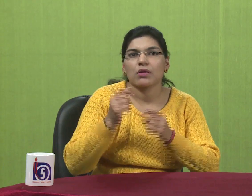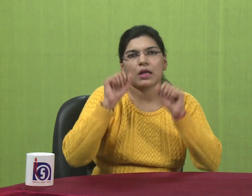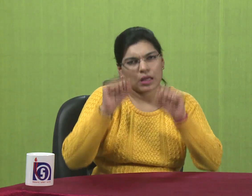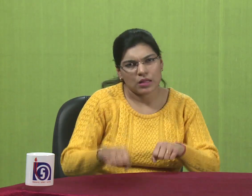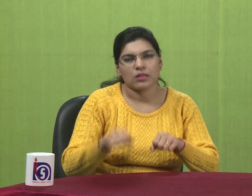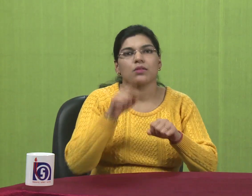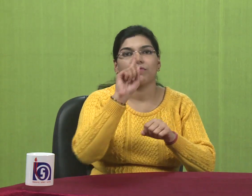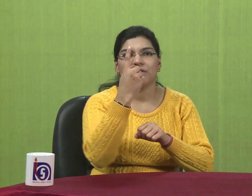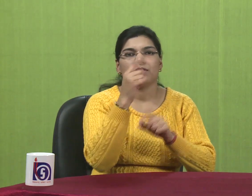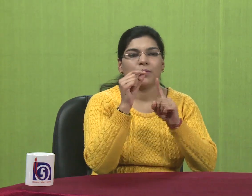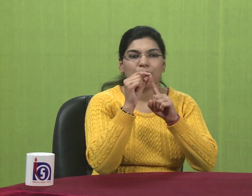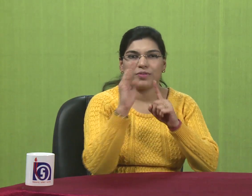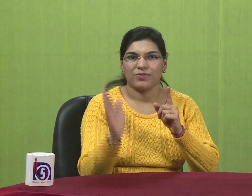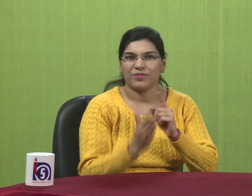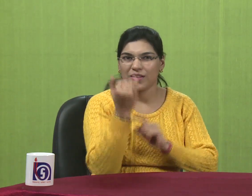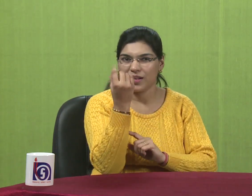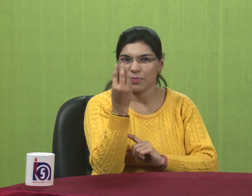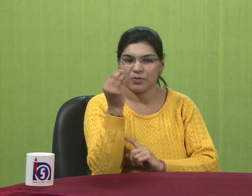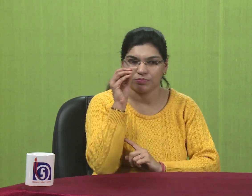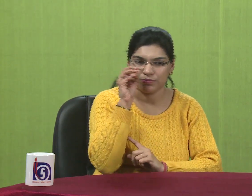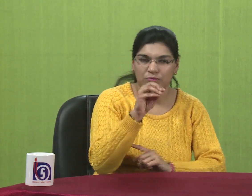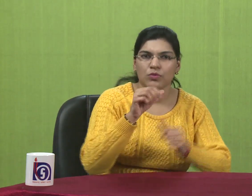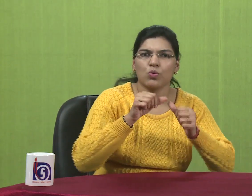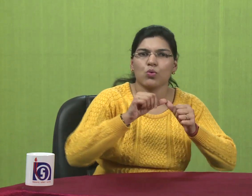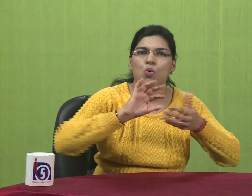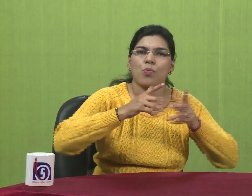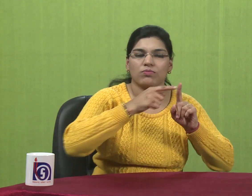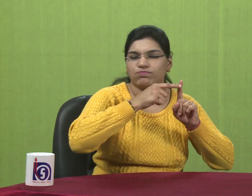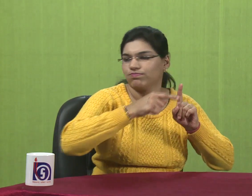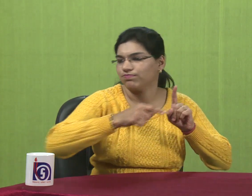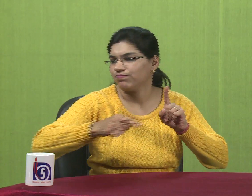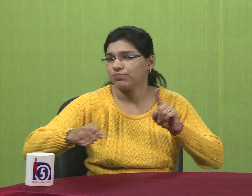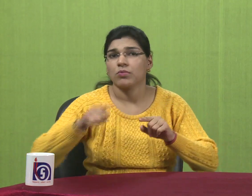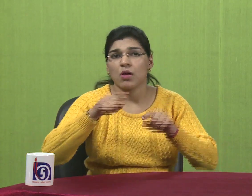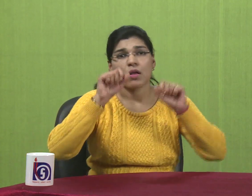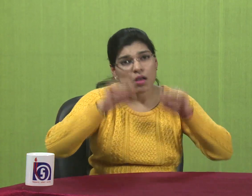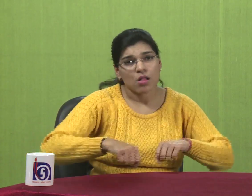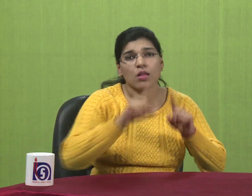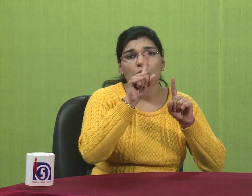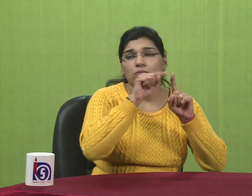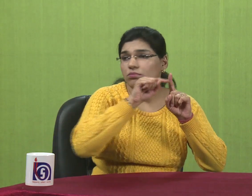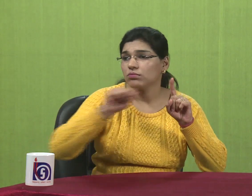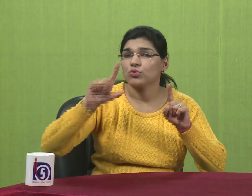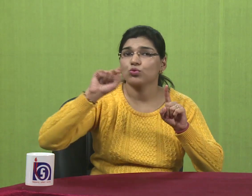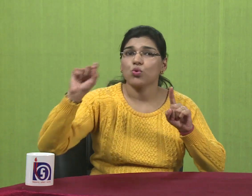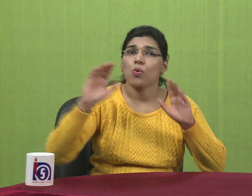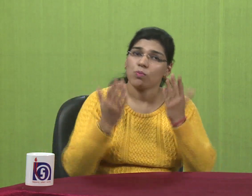and to avoid confusion of the content, you can write page number so that it is clear which is page number